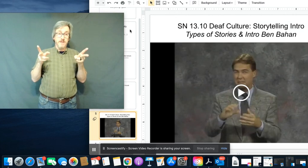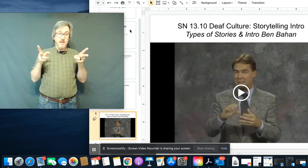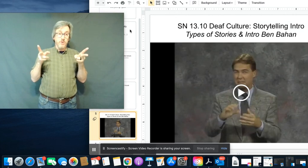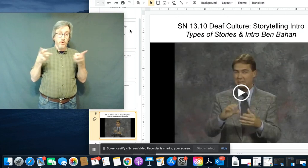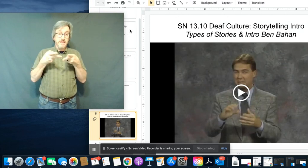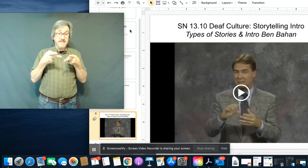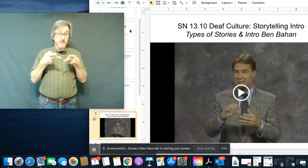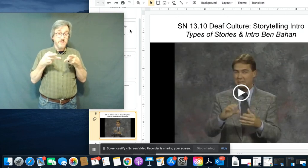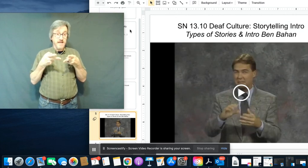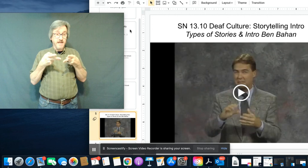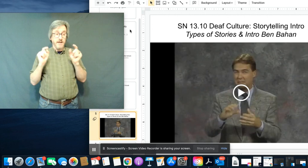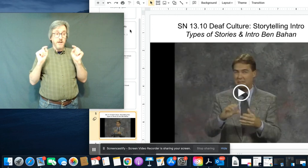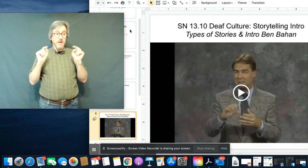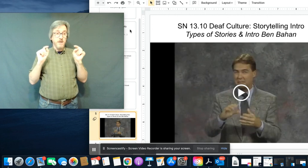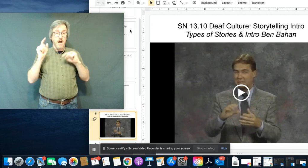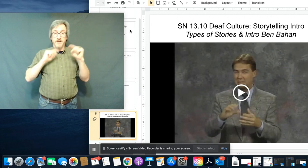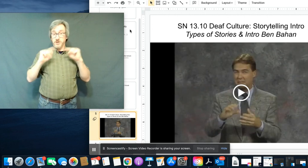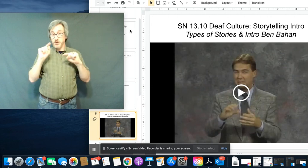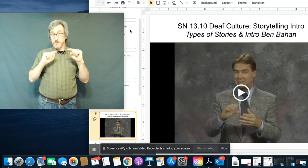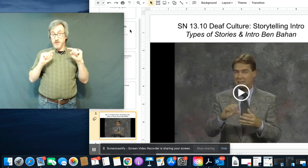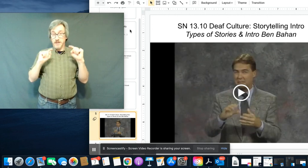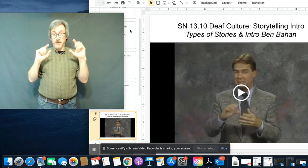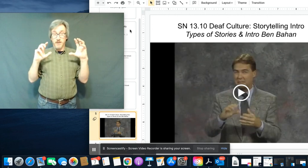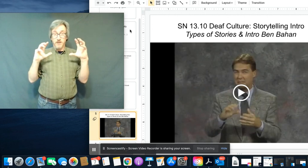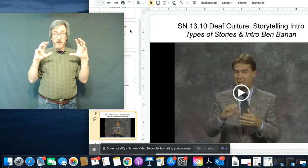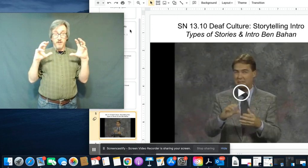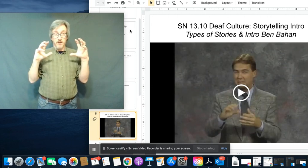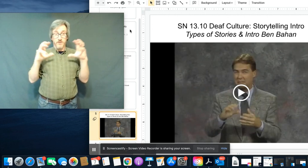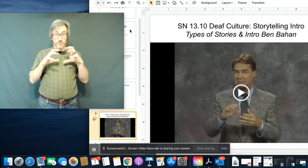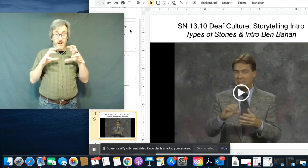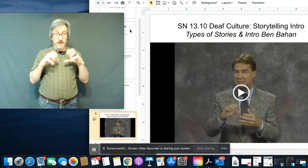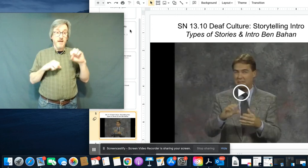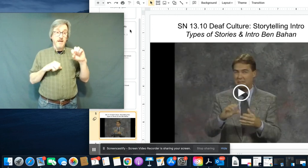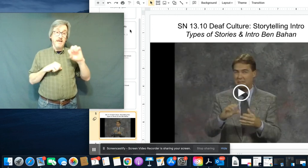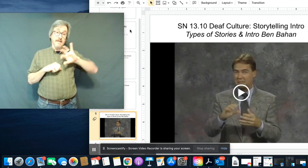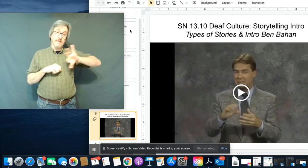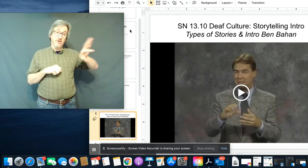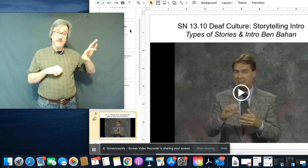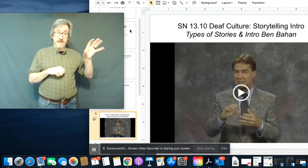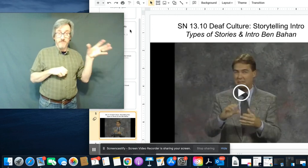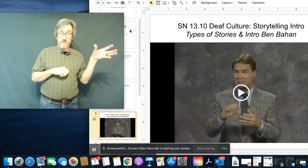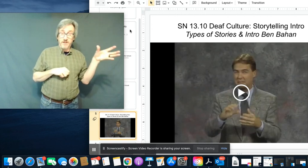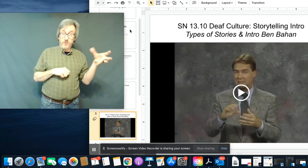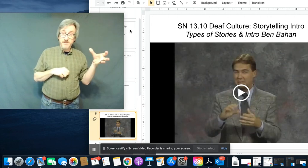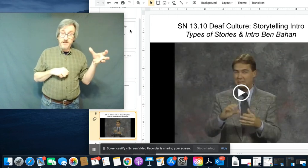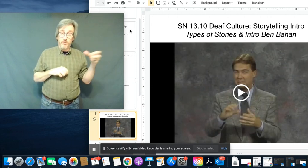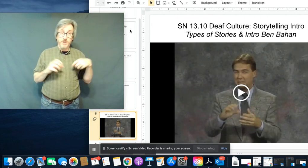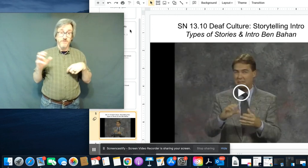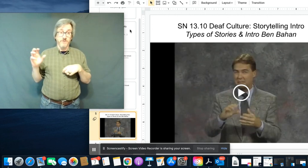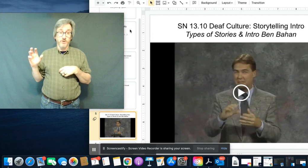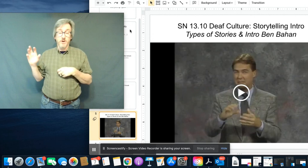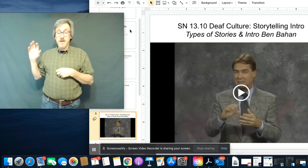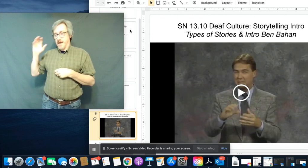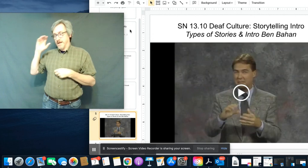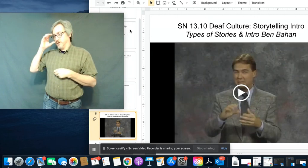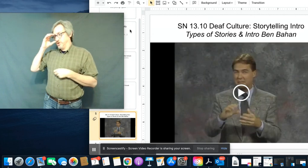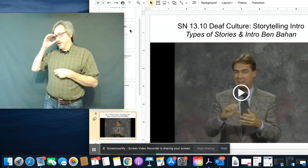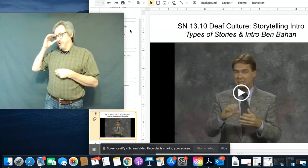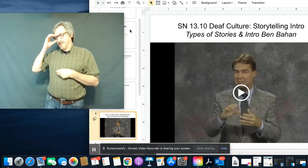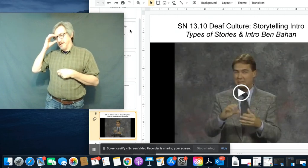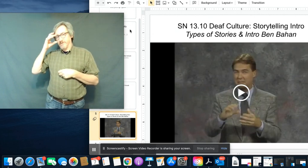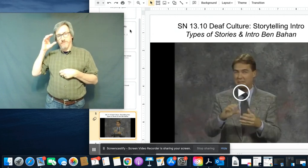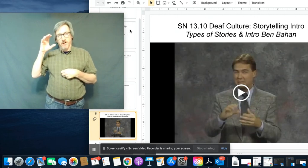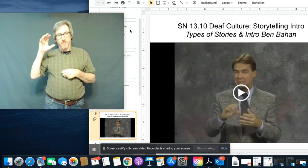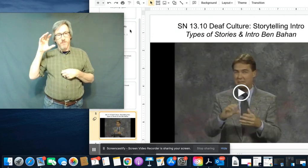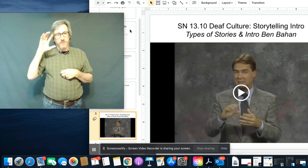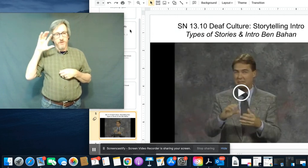been working together studying cognition in the brain. He looks at it from the linguistic point of view, and she looks